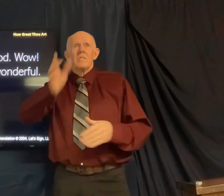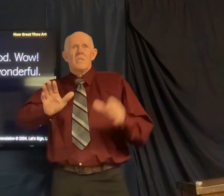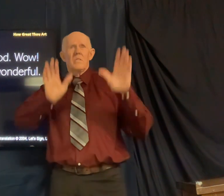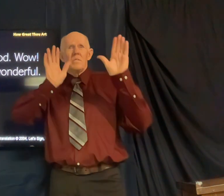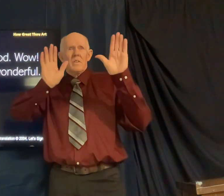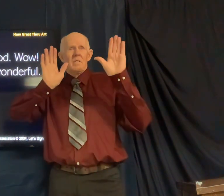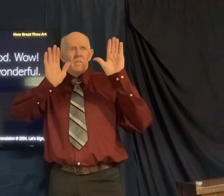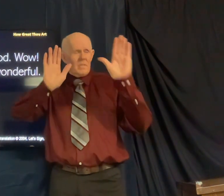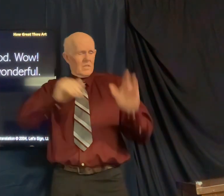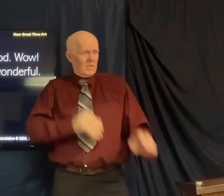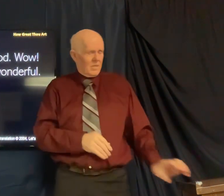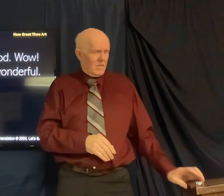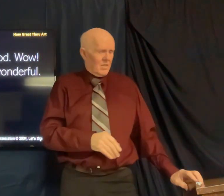truly wonderful.